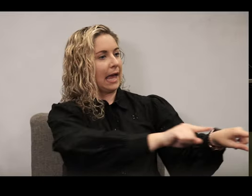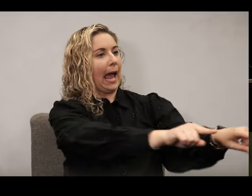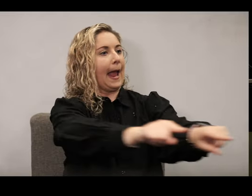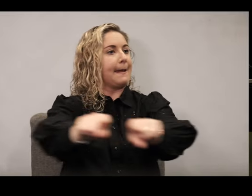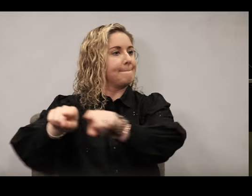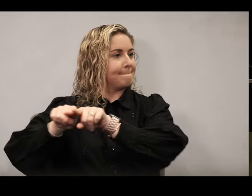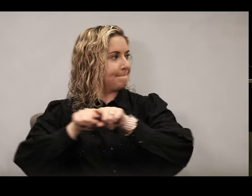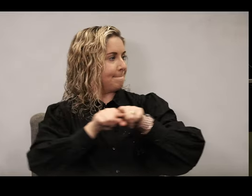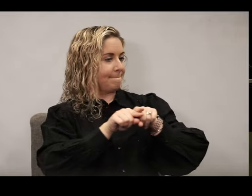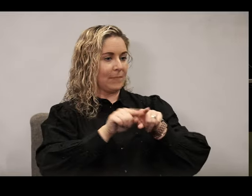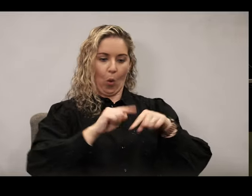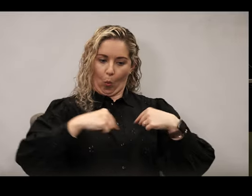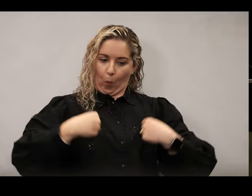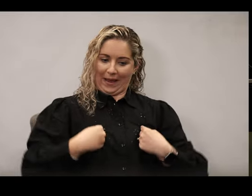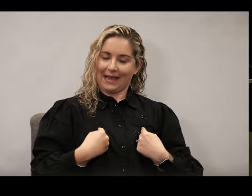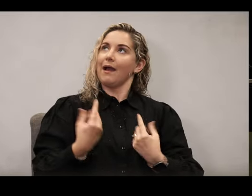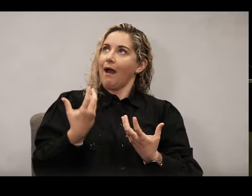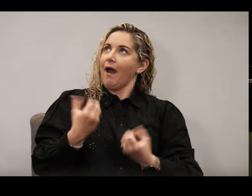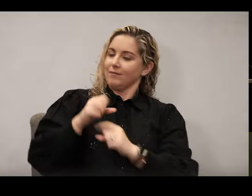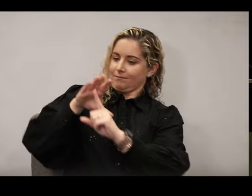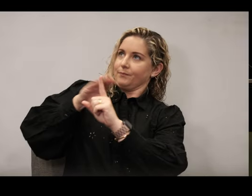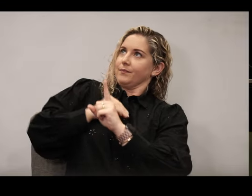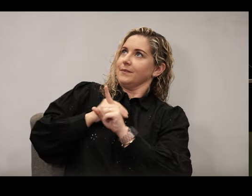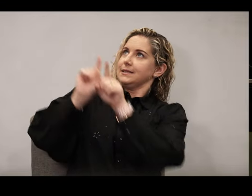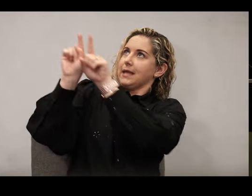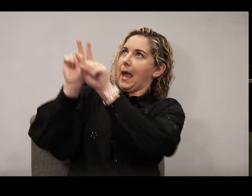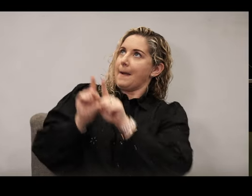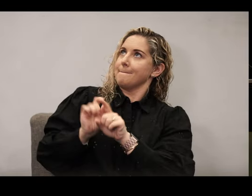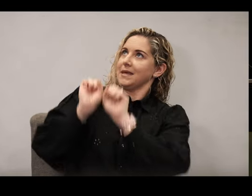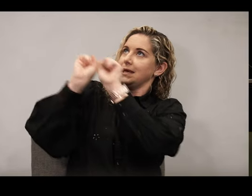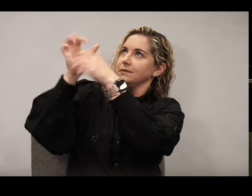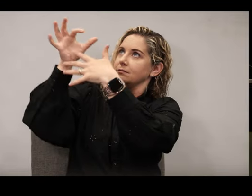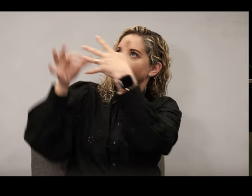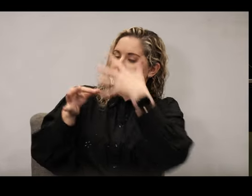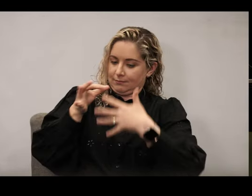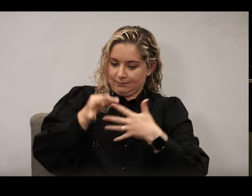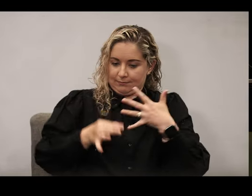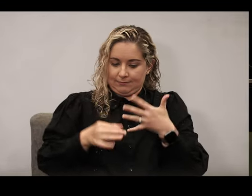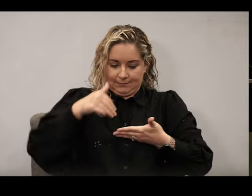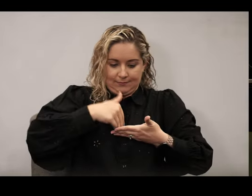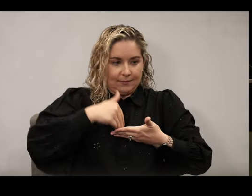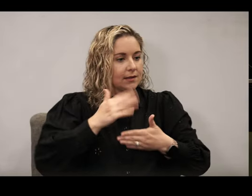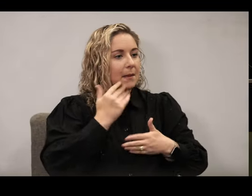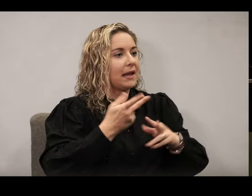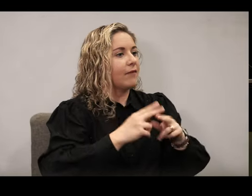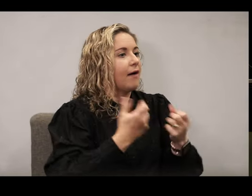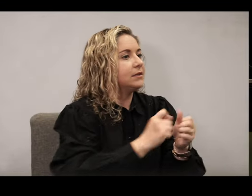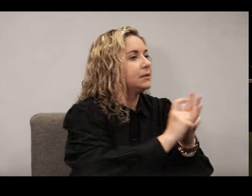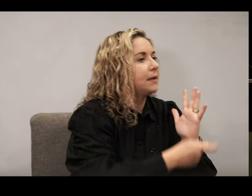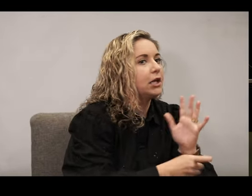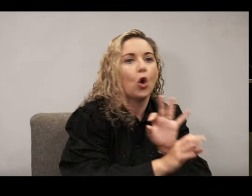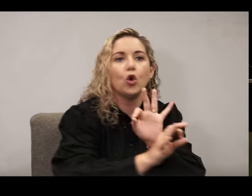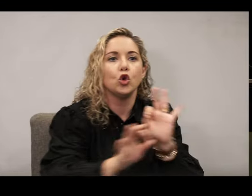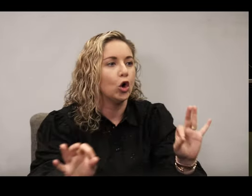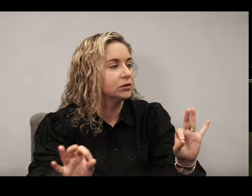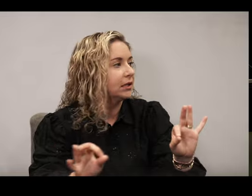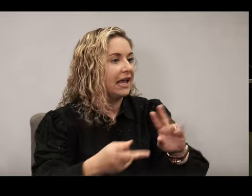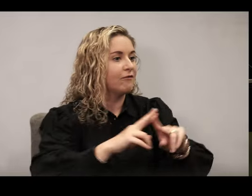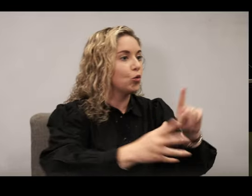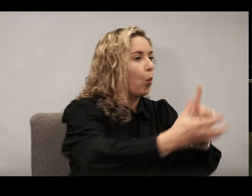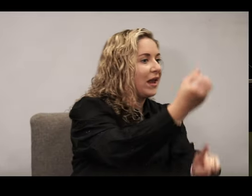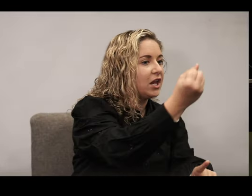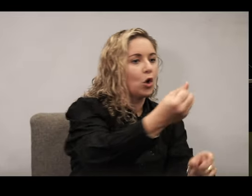regardless of our abilities or disabilities, regardless how productive or unproductive, regardless of whether we win or lose, regardless of whether we